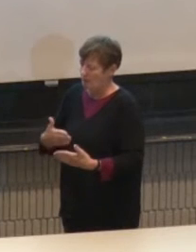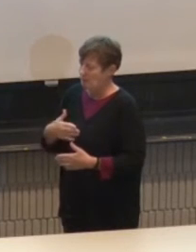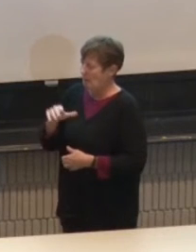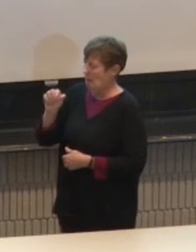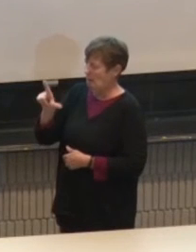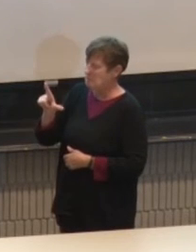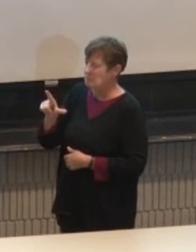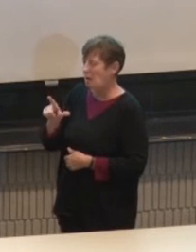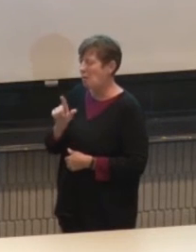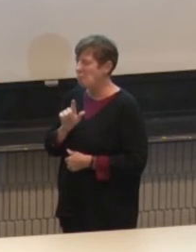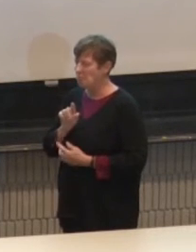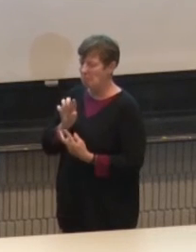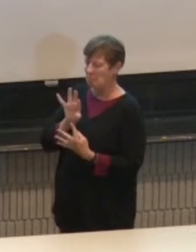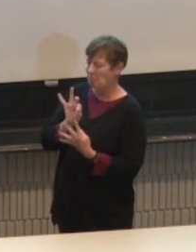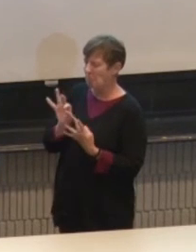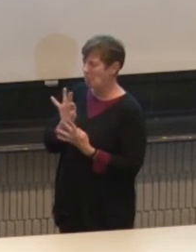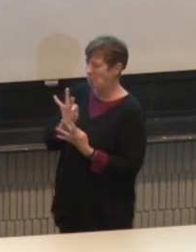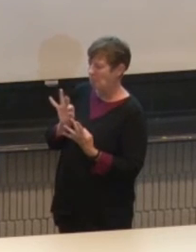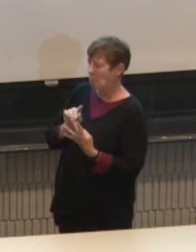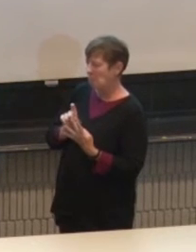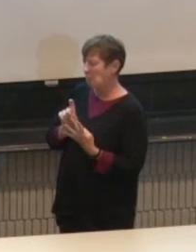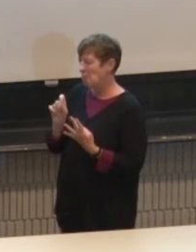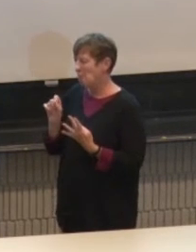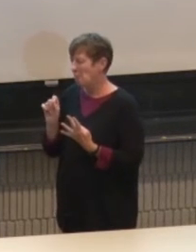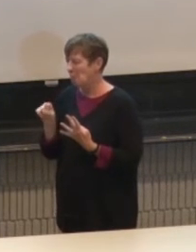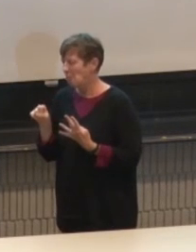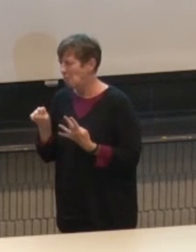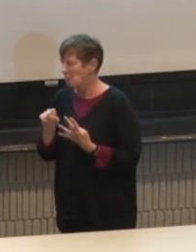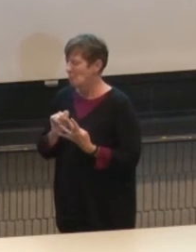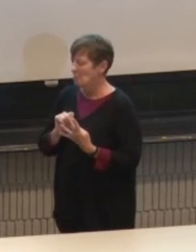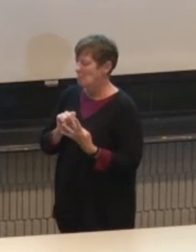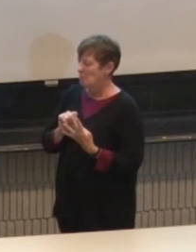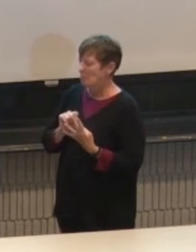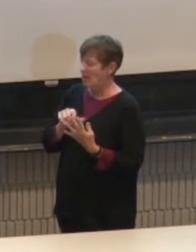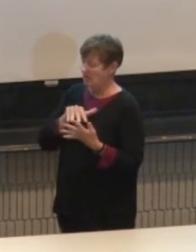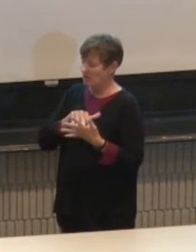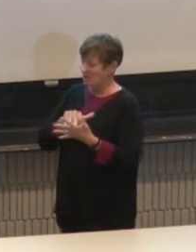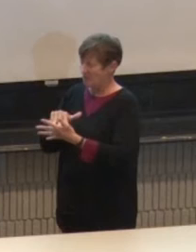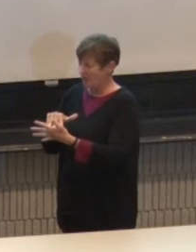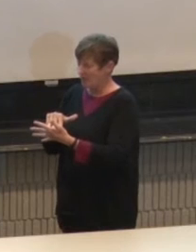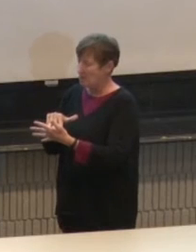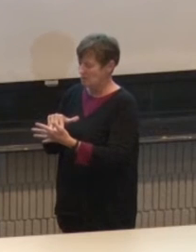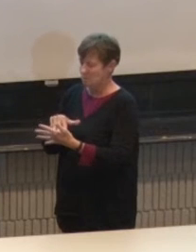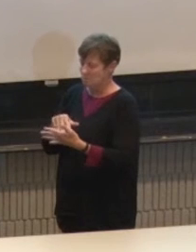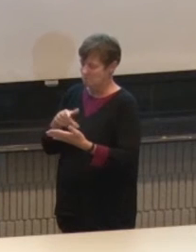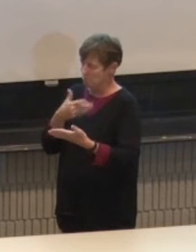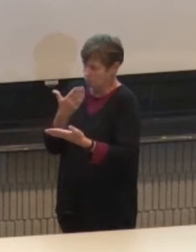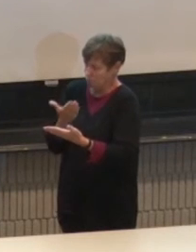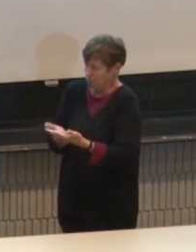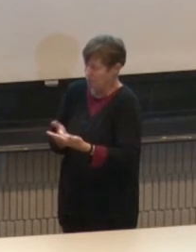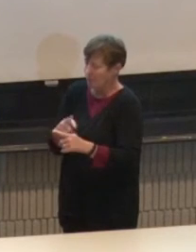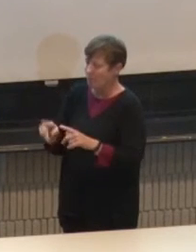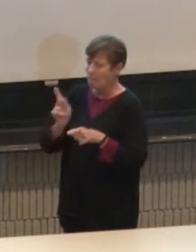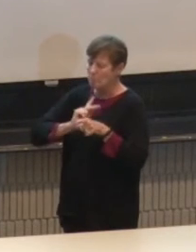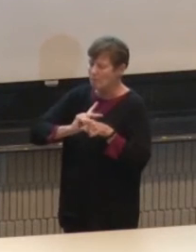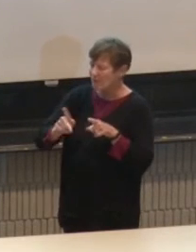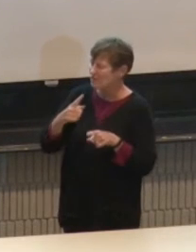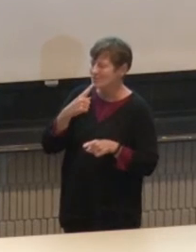for the deaf children in the study, most of the professionals would say, but we really recommend that the parents let